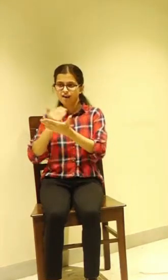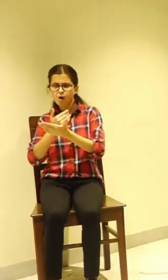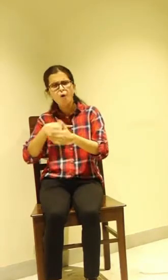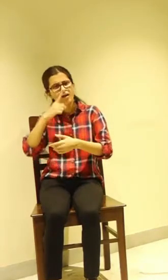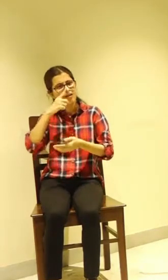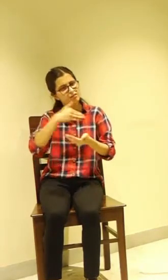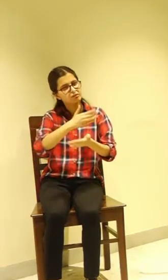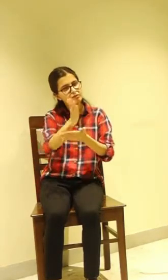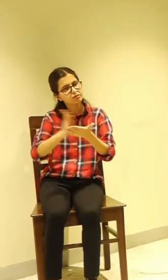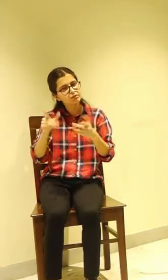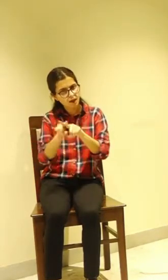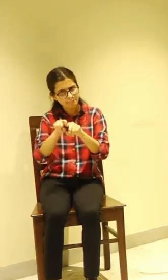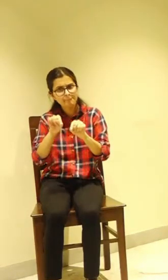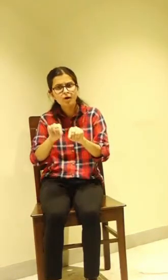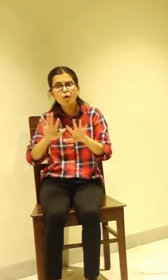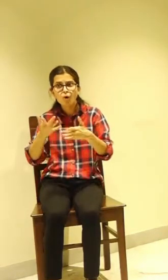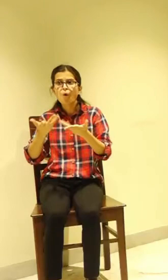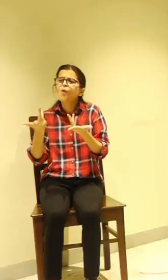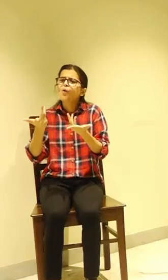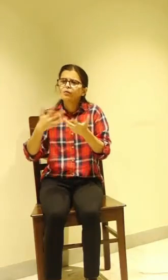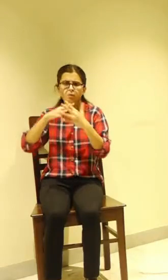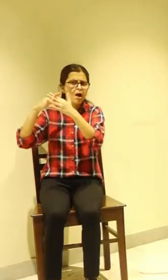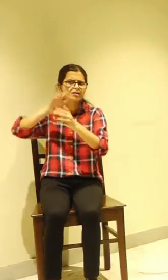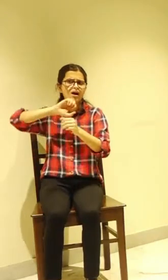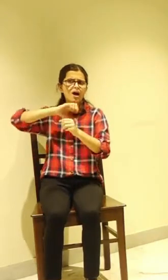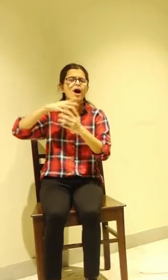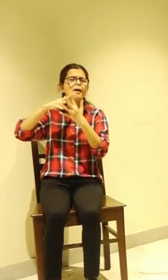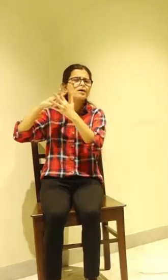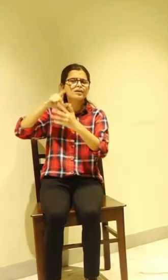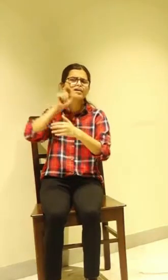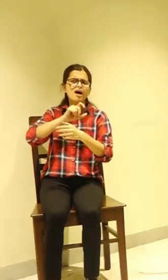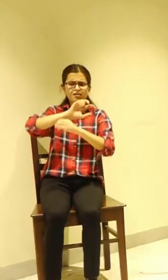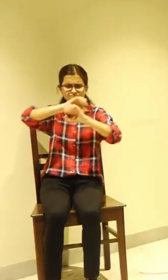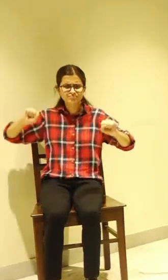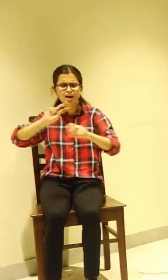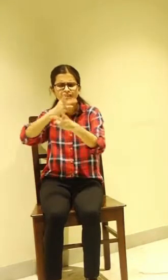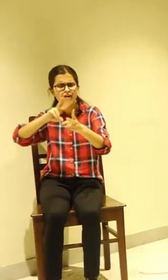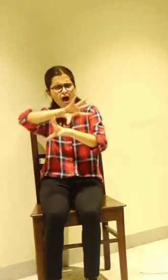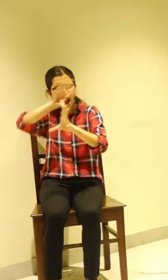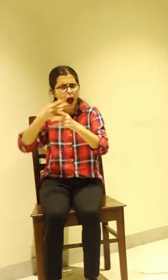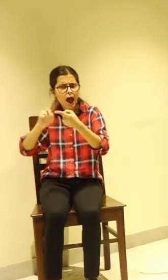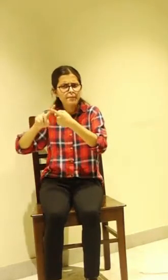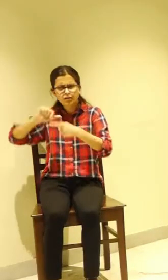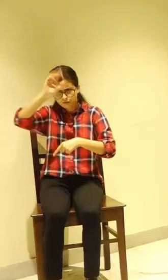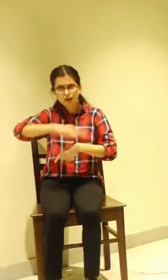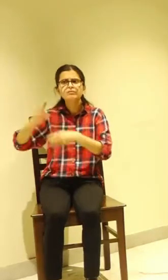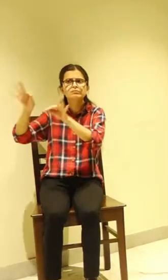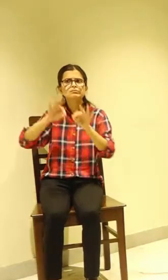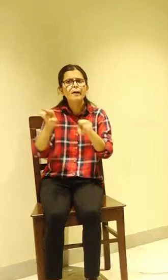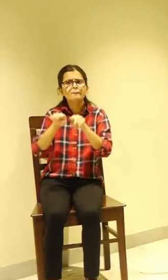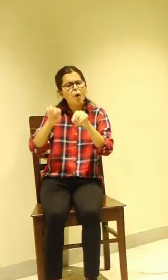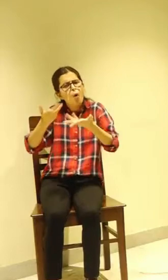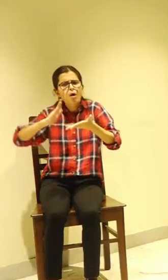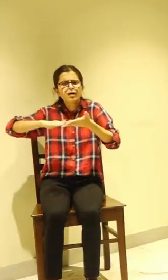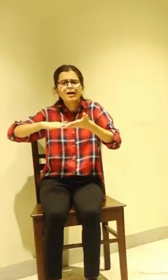go? That, we have marital rape proceedings on the constitutionality of marital rape happening in India, on gay marriage happening in